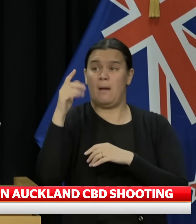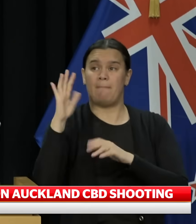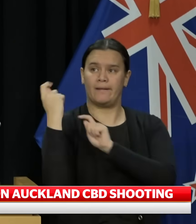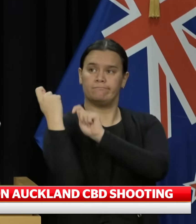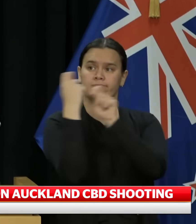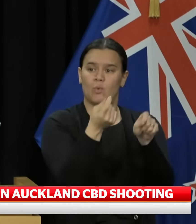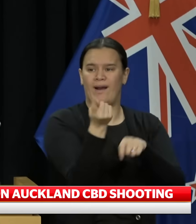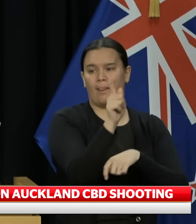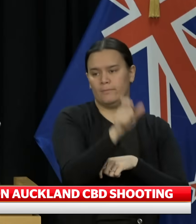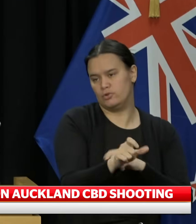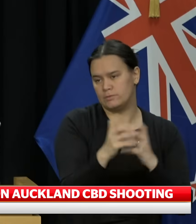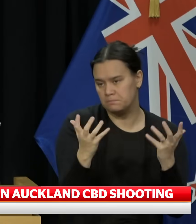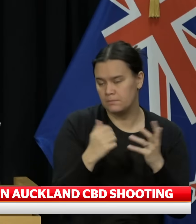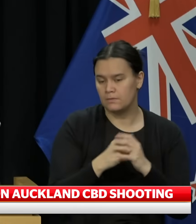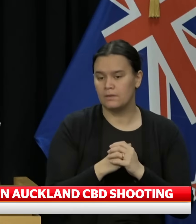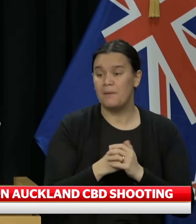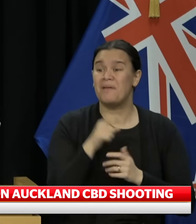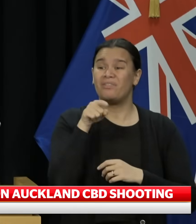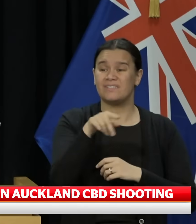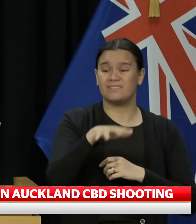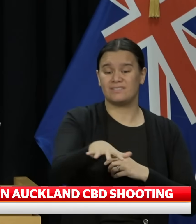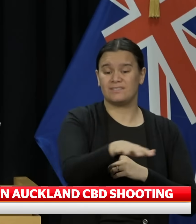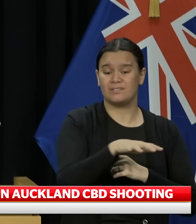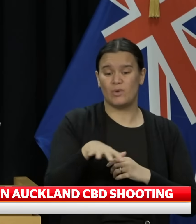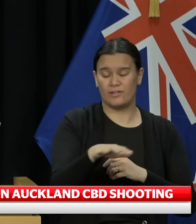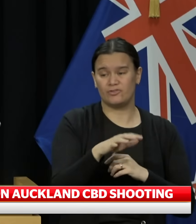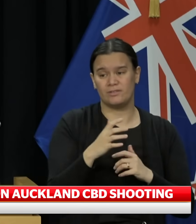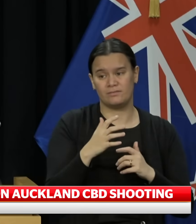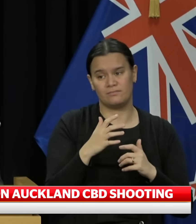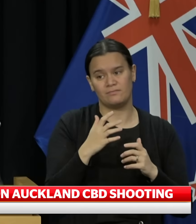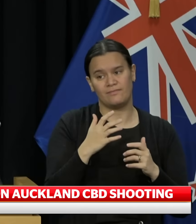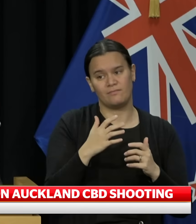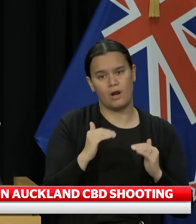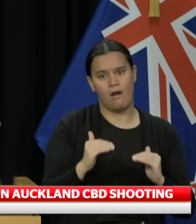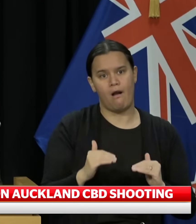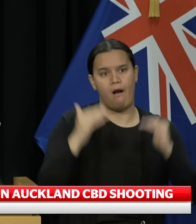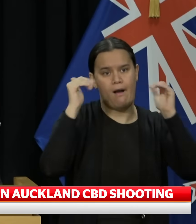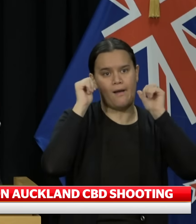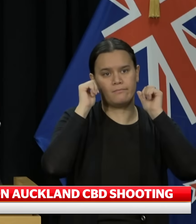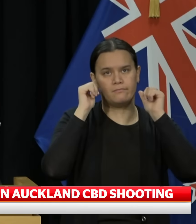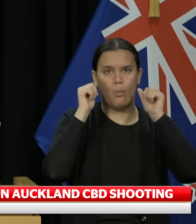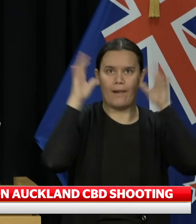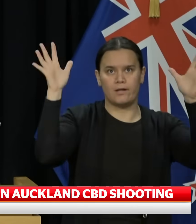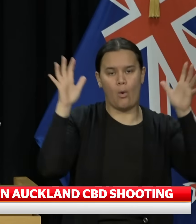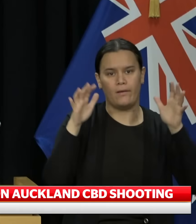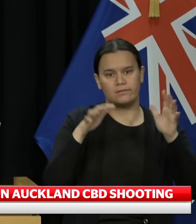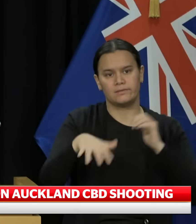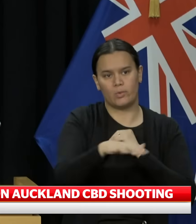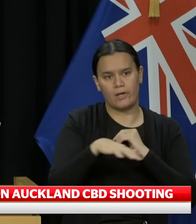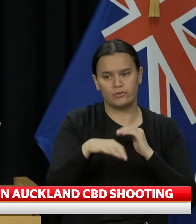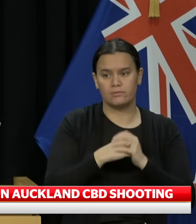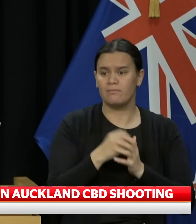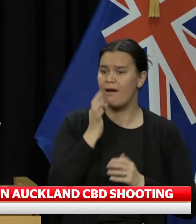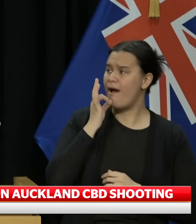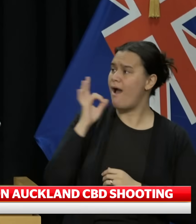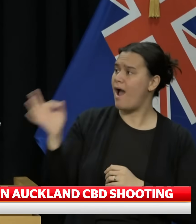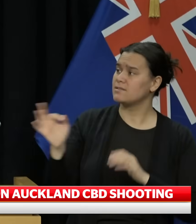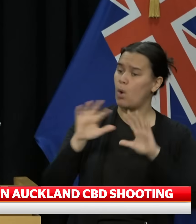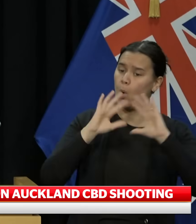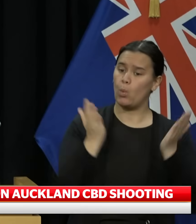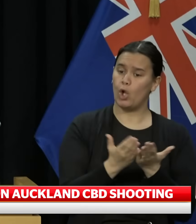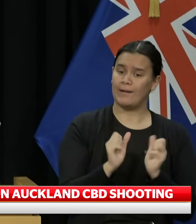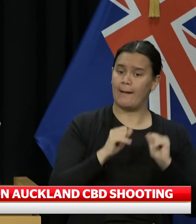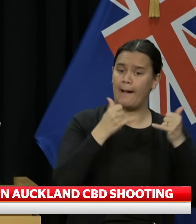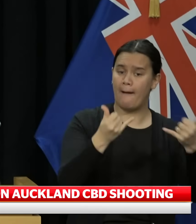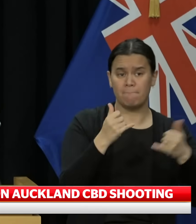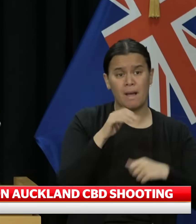is obviously a very active and very high-profile police investigation. So there might be a minute's silence or anything at the